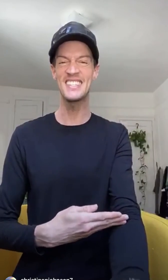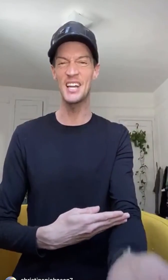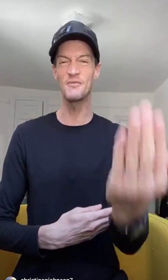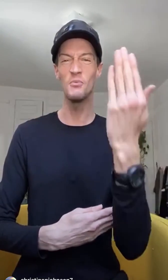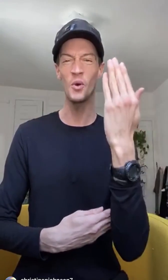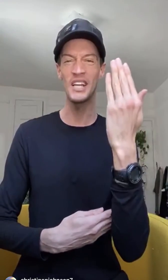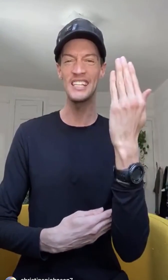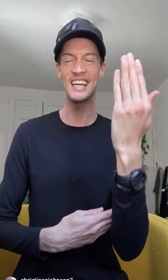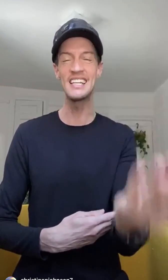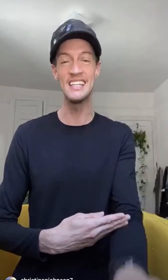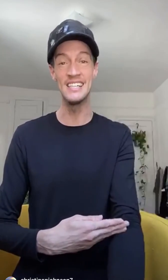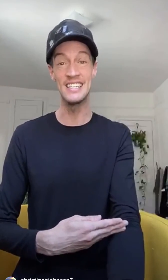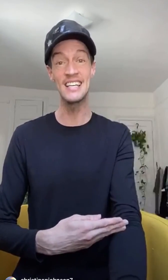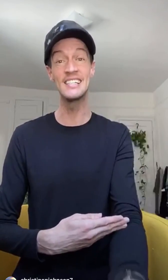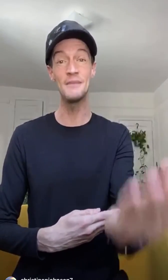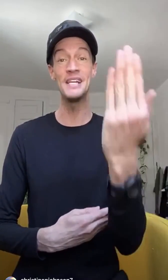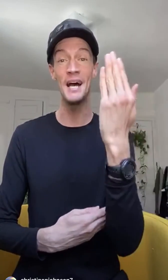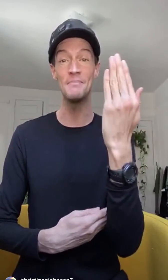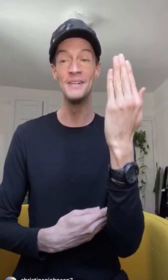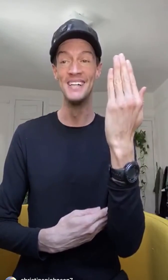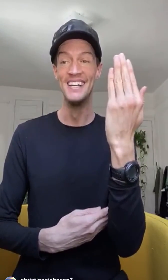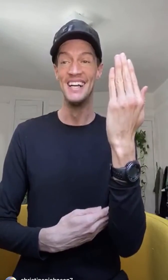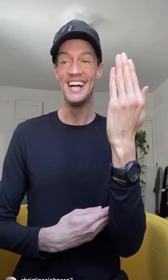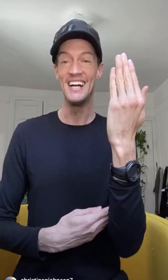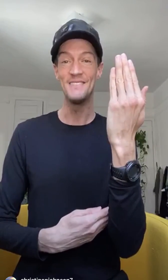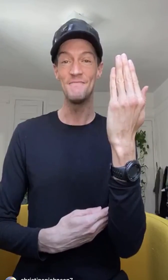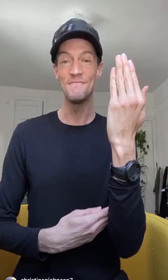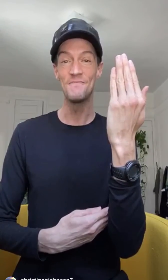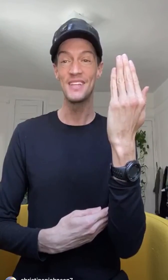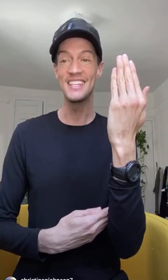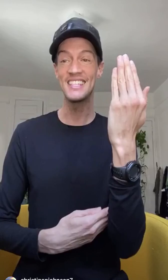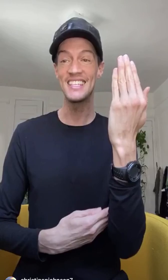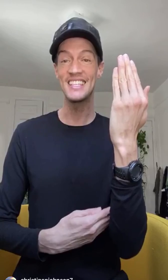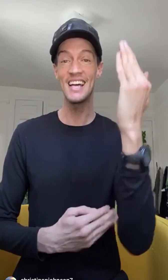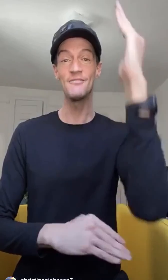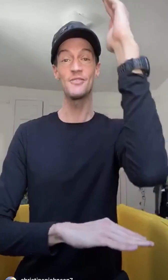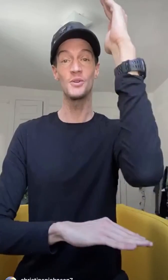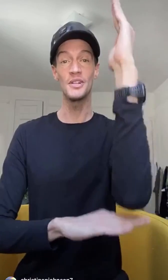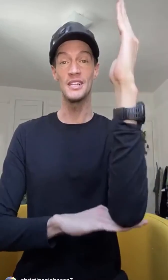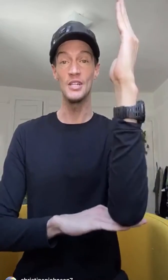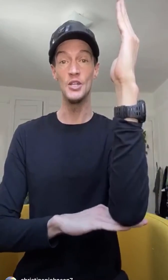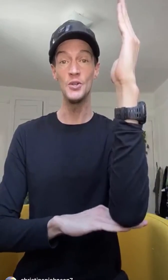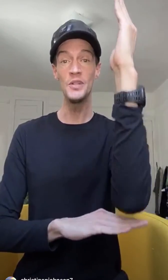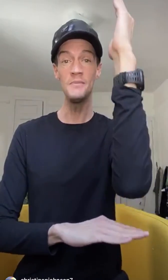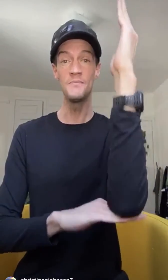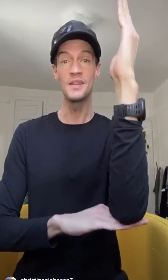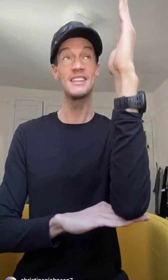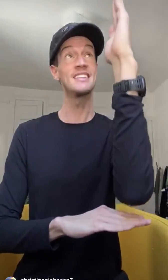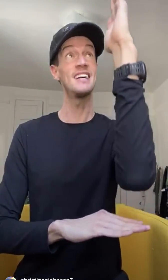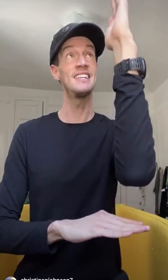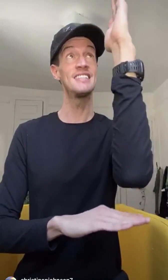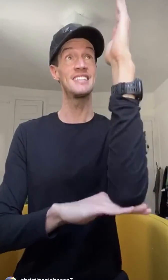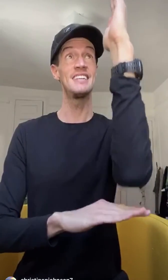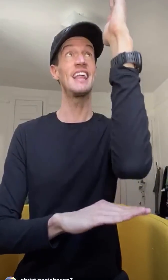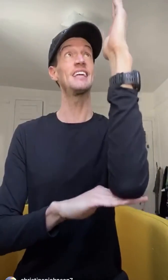which leads me to the different meal times. So if you are talking about breakfast, we're talking about a meal that's in